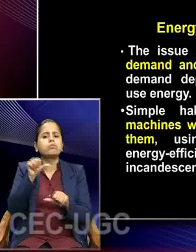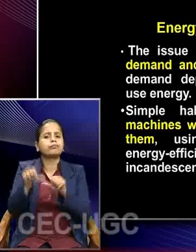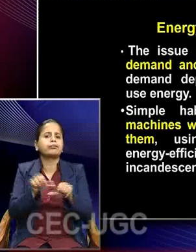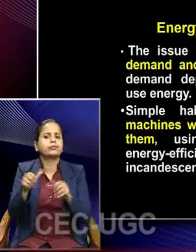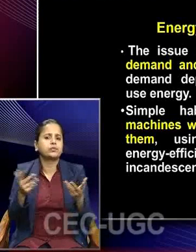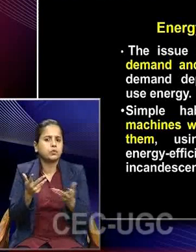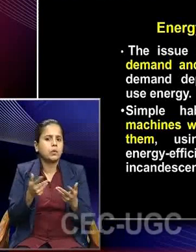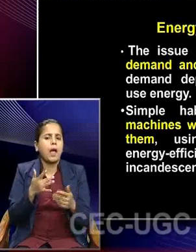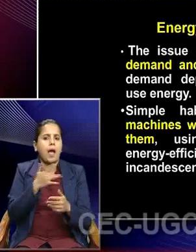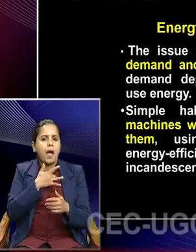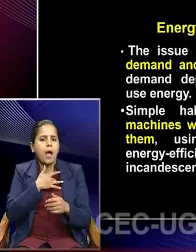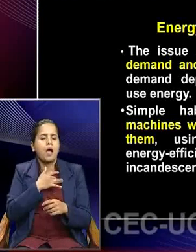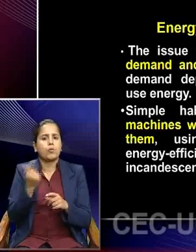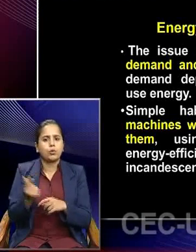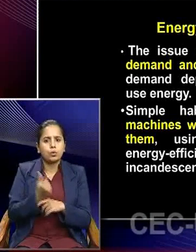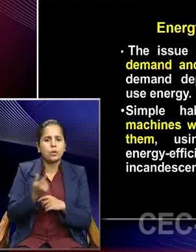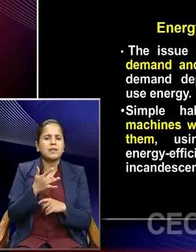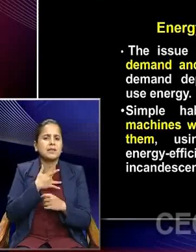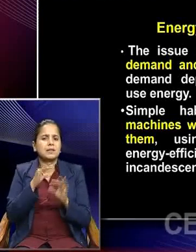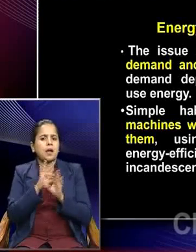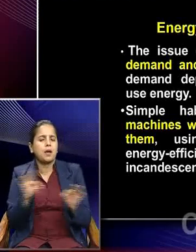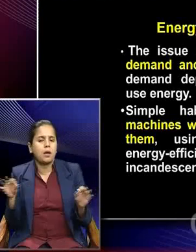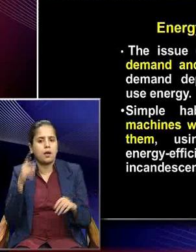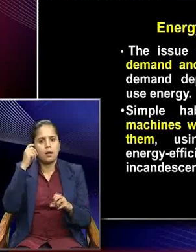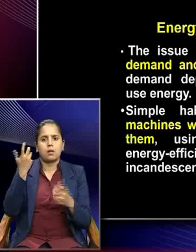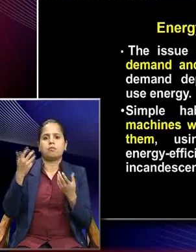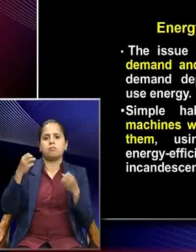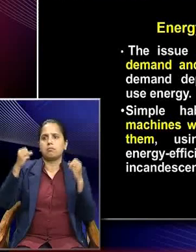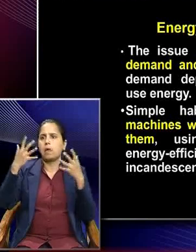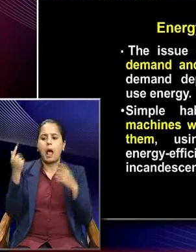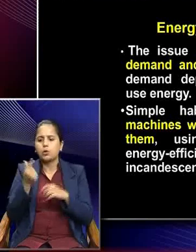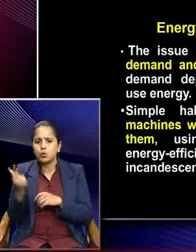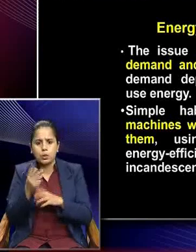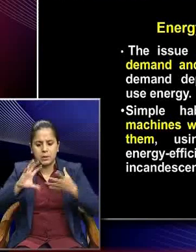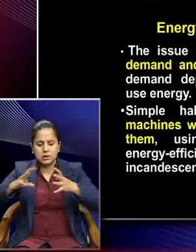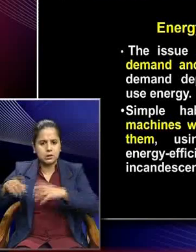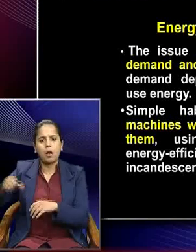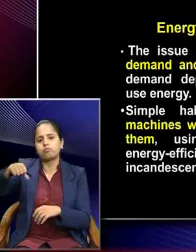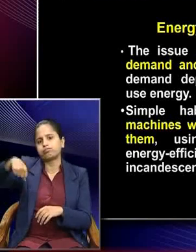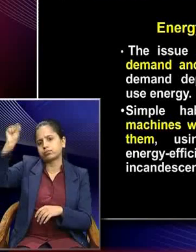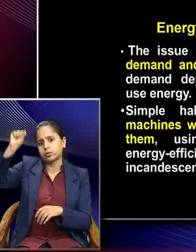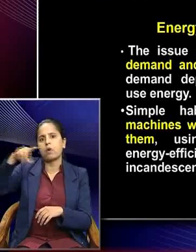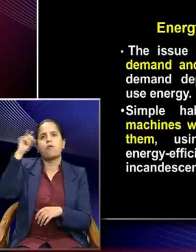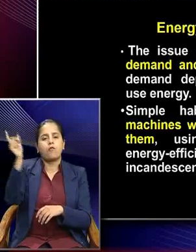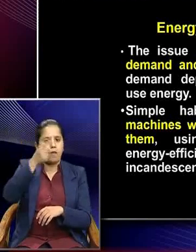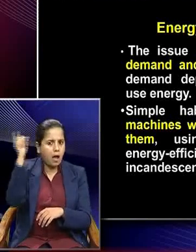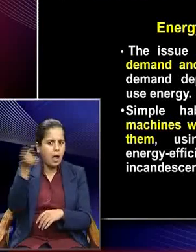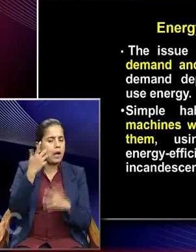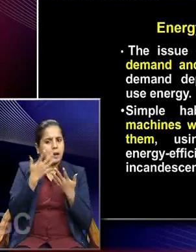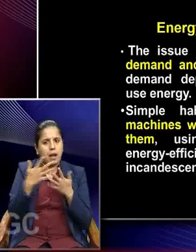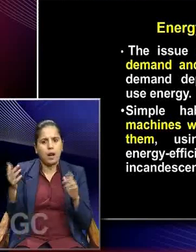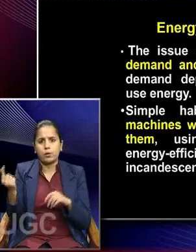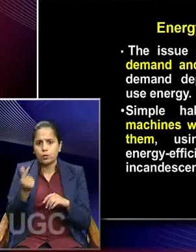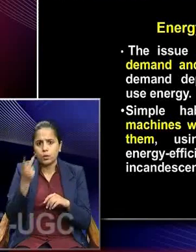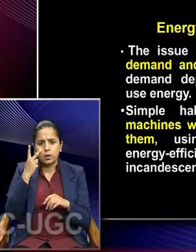energy, their habits. Simple habits like turning off the machines when they machines, fans and gadgets and everything when they